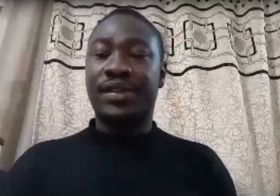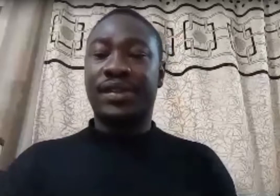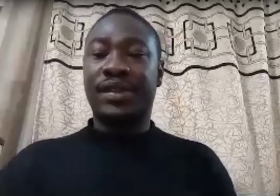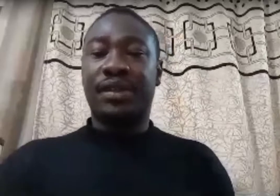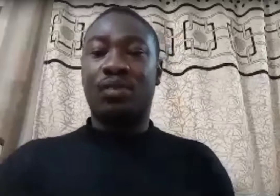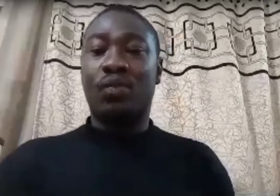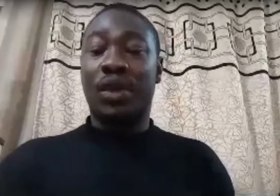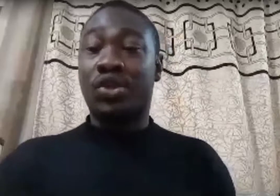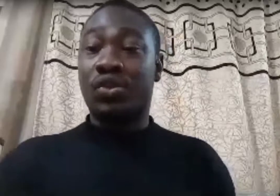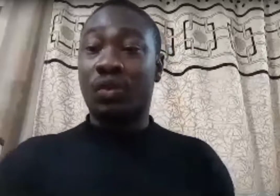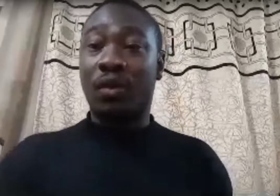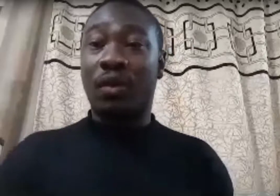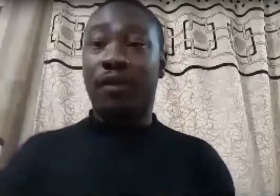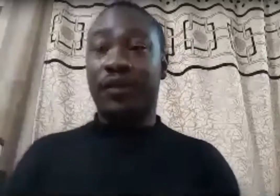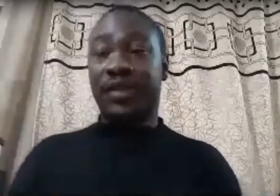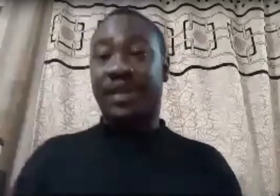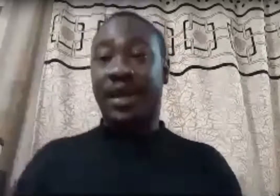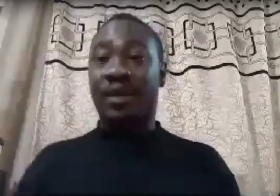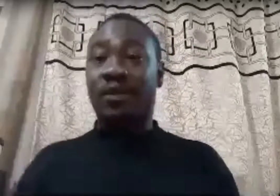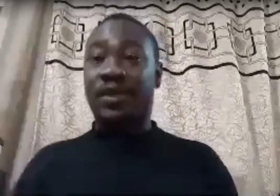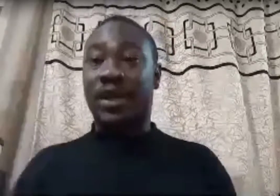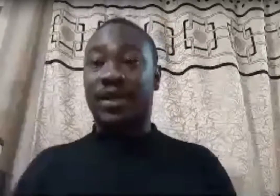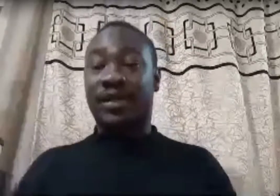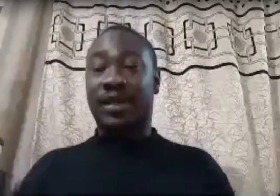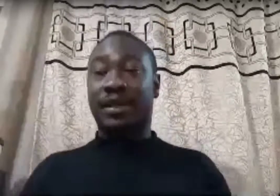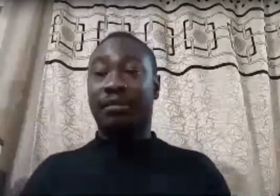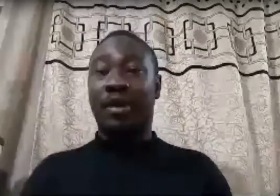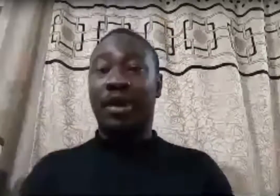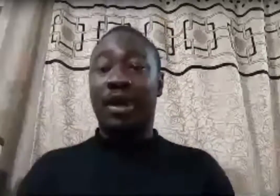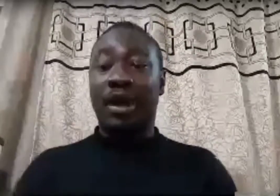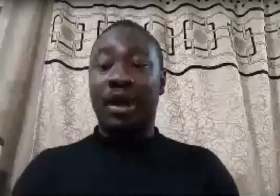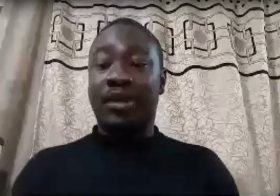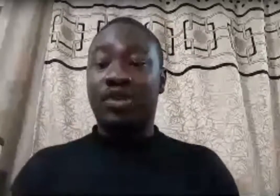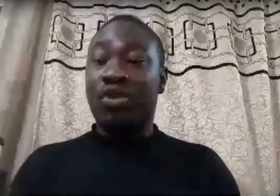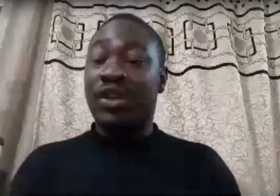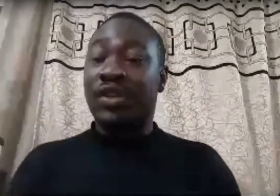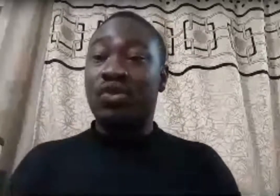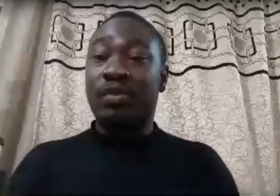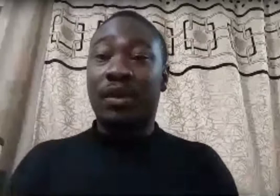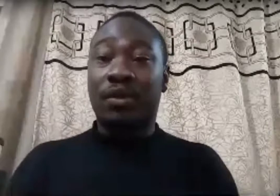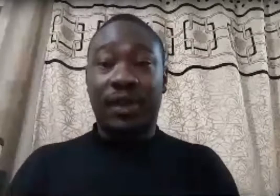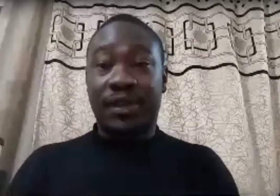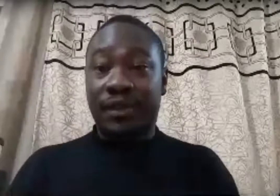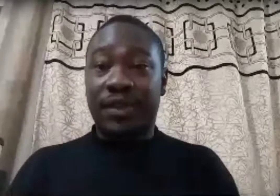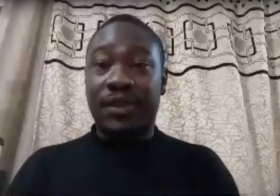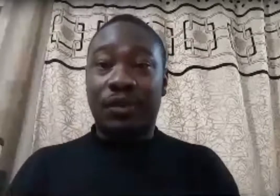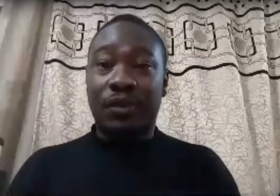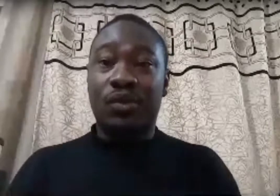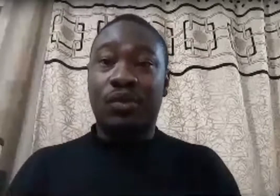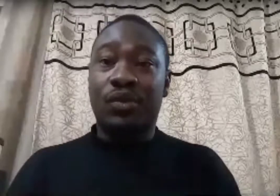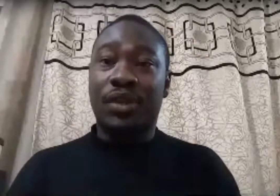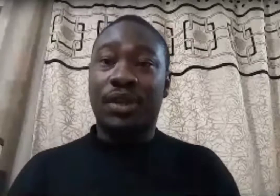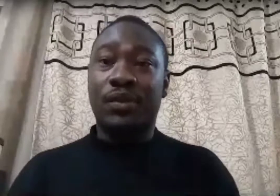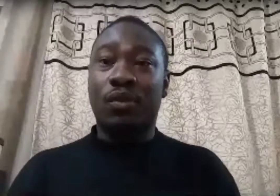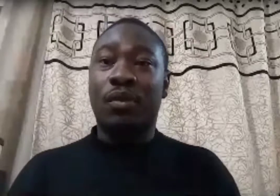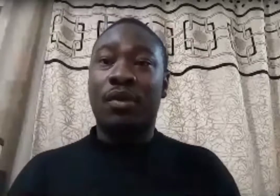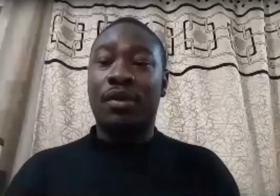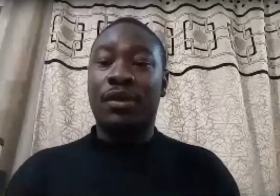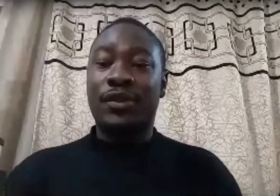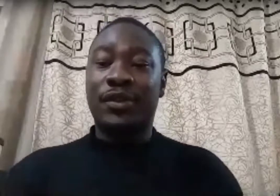week 2 of just sign language class, and I tell you, there's going to be a lot of activities for you to do today. So just pay